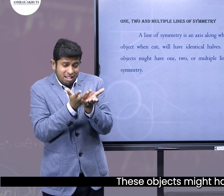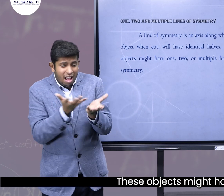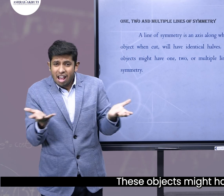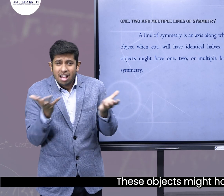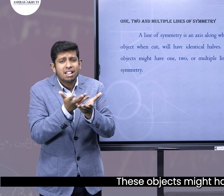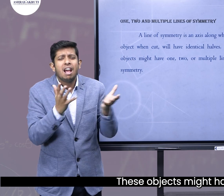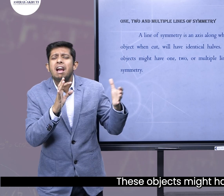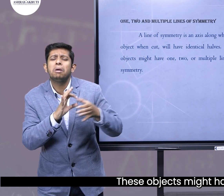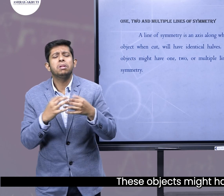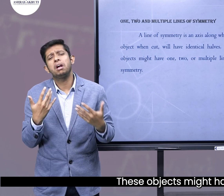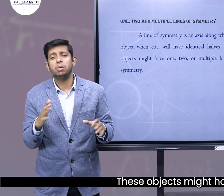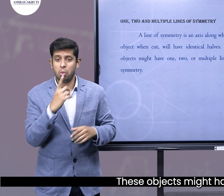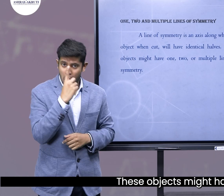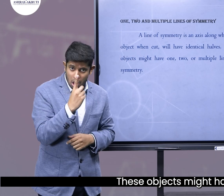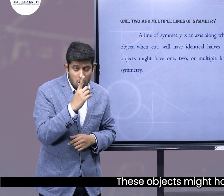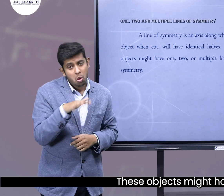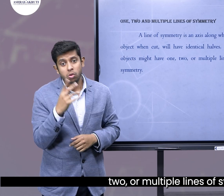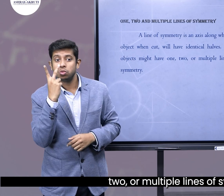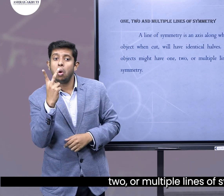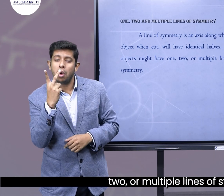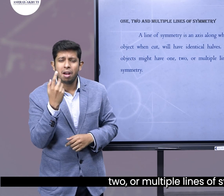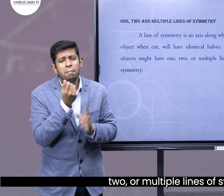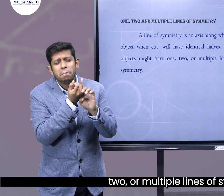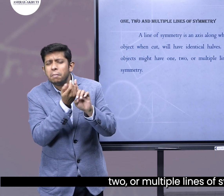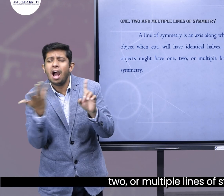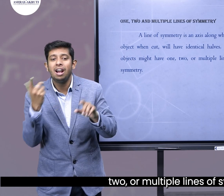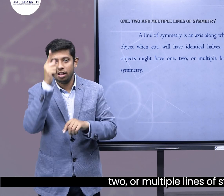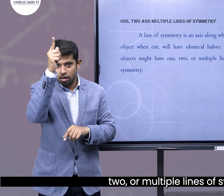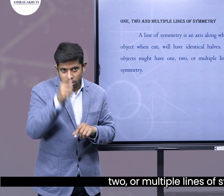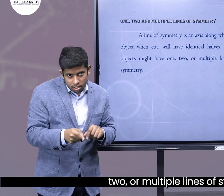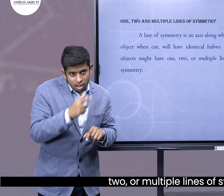These objects might have 1, 2 or multiple lines of symmetry.